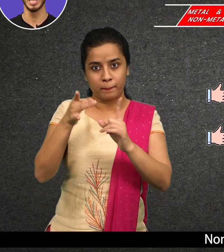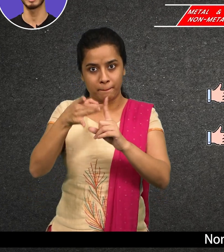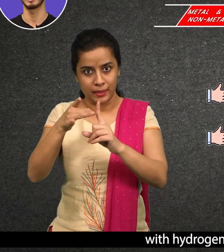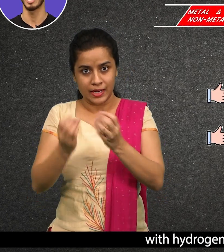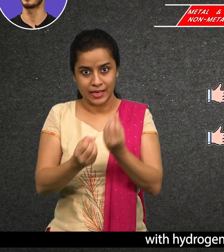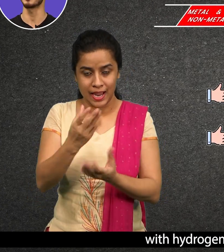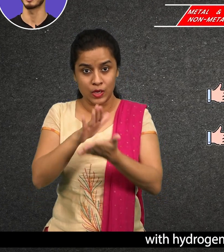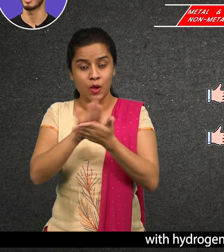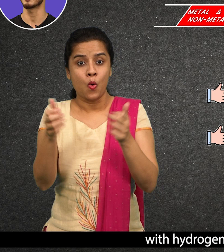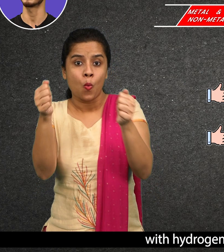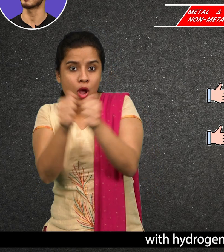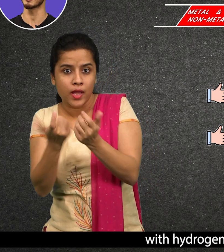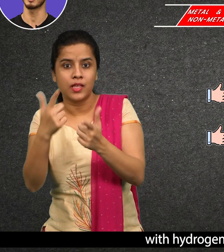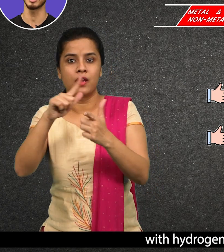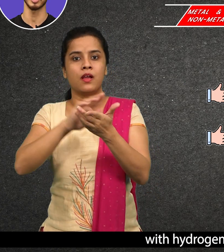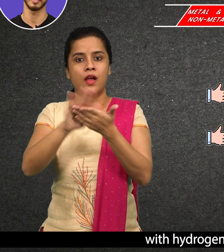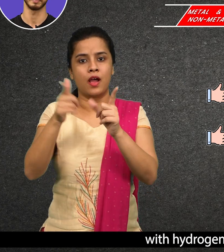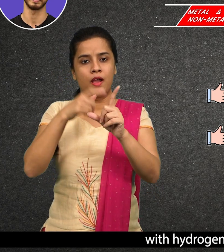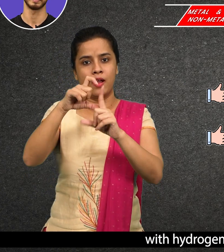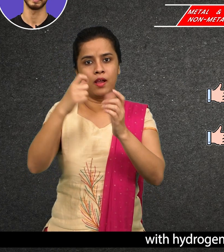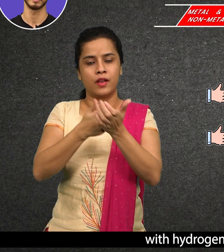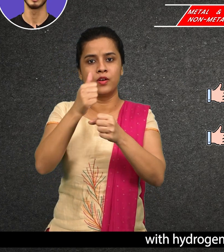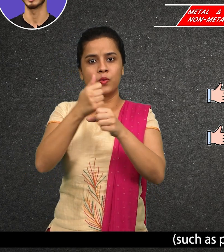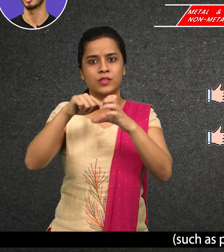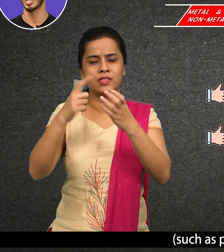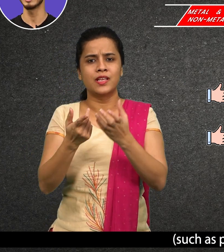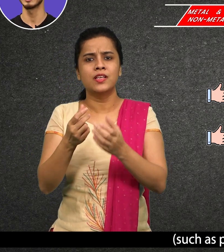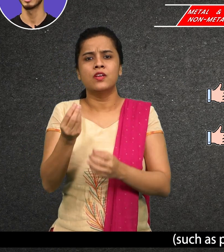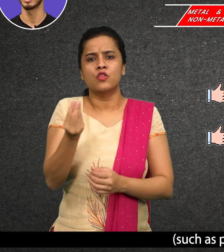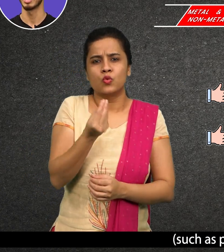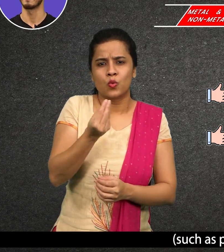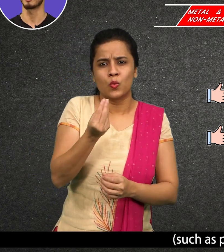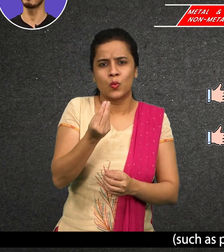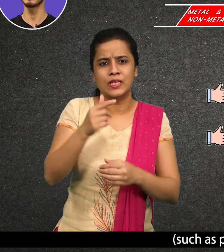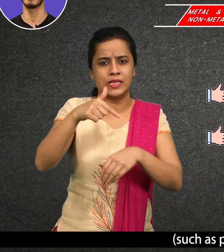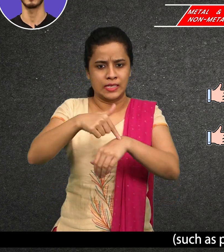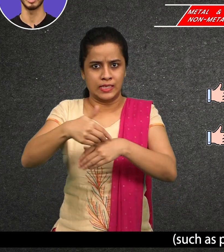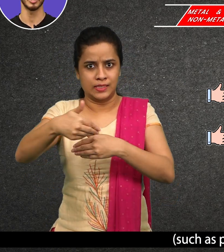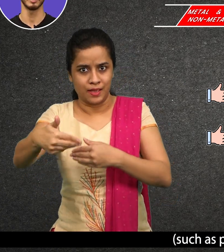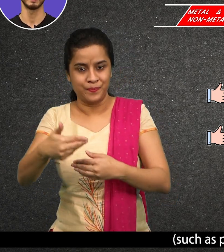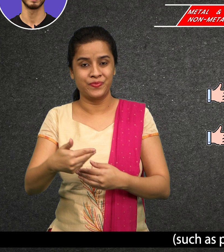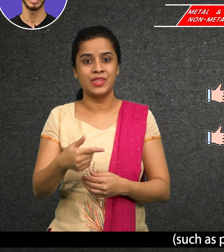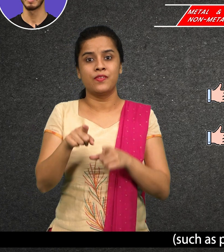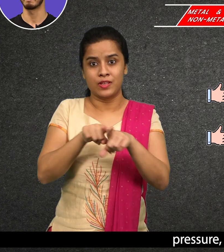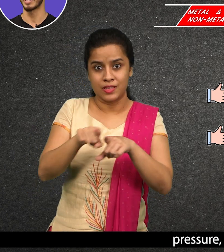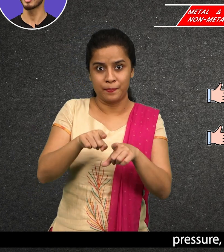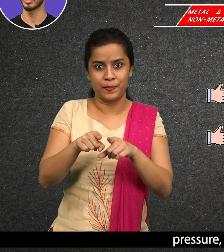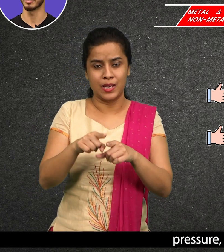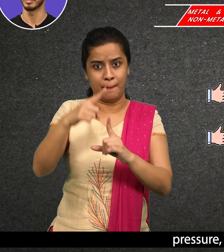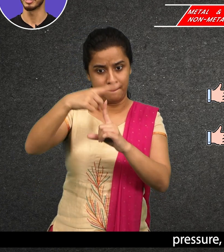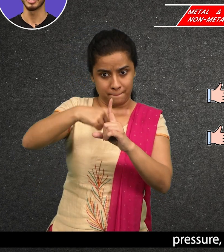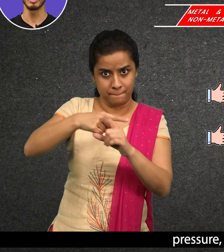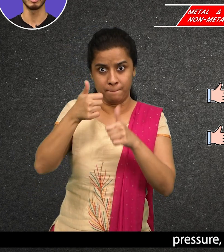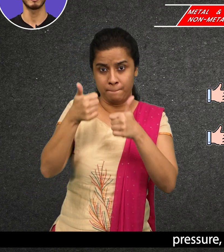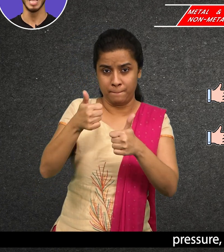Non-metals react with hydrogen under certain conditions such as proper temperature,